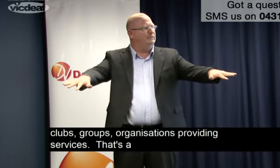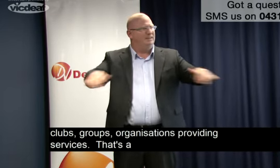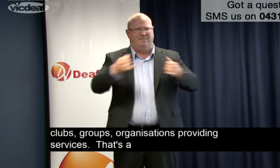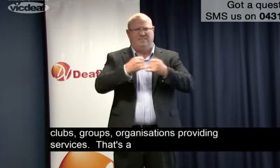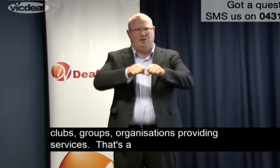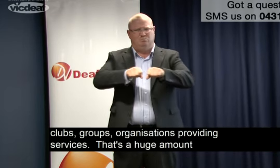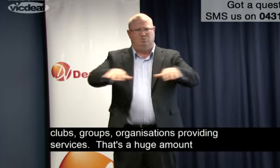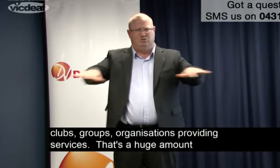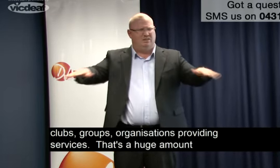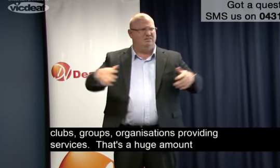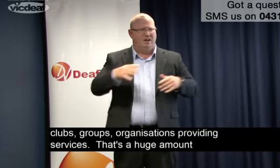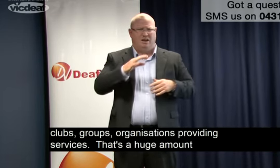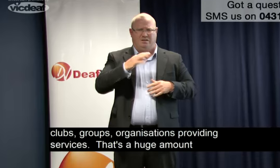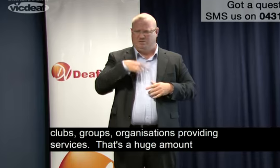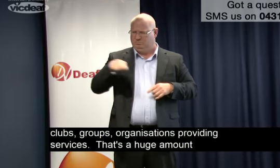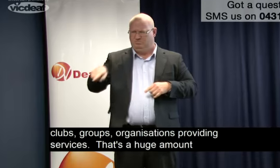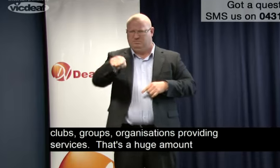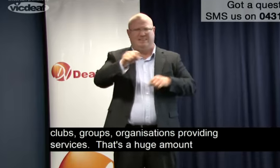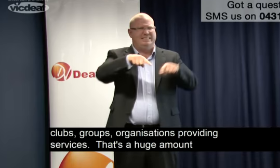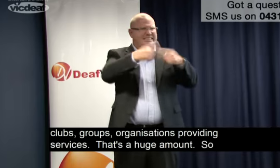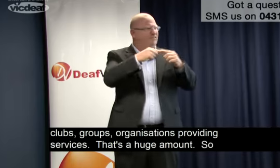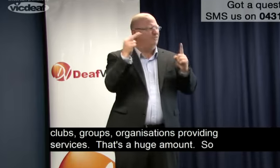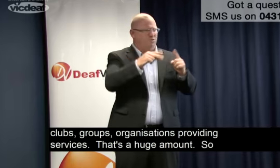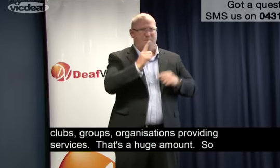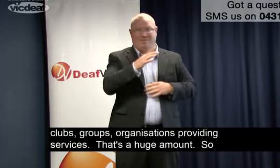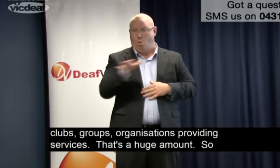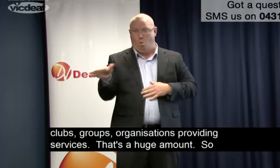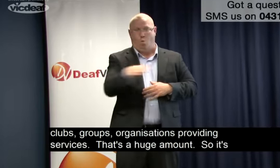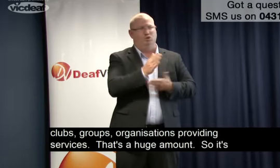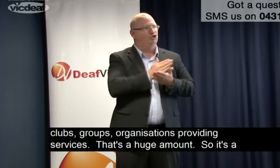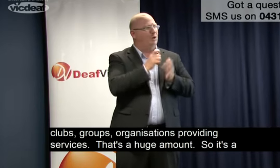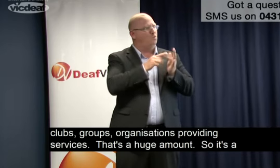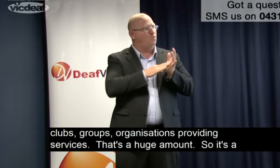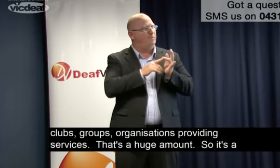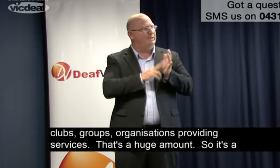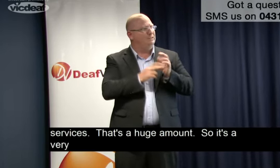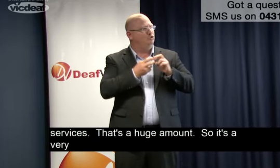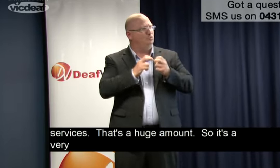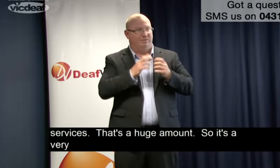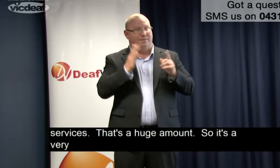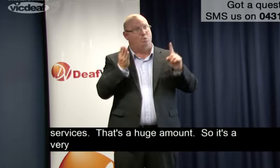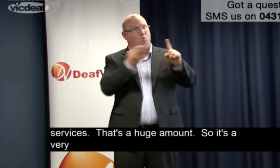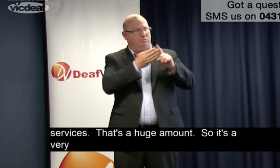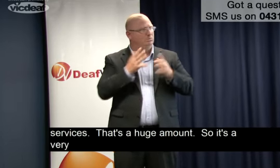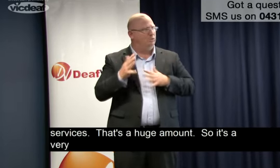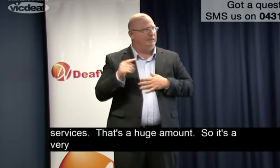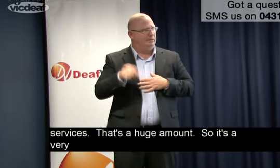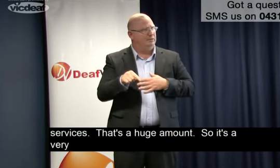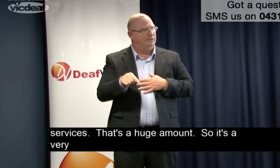So it's very disparate and widespread, and there's different views on that. But what they share is a common goal, and